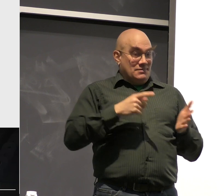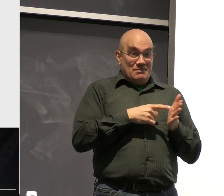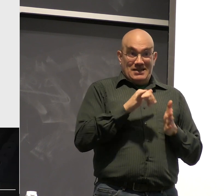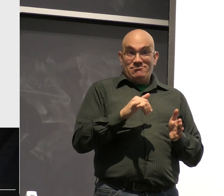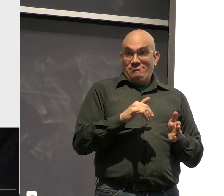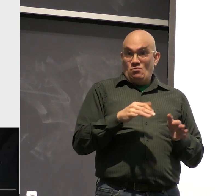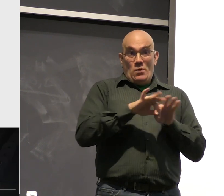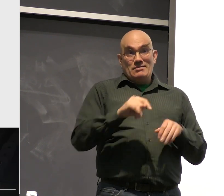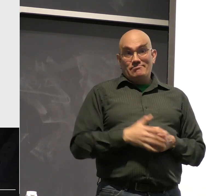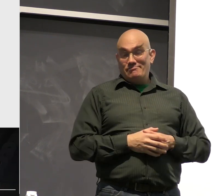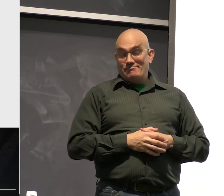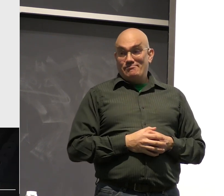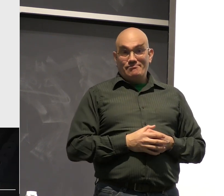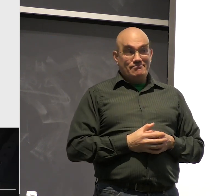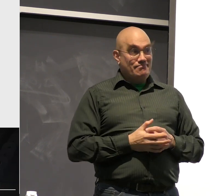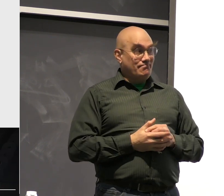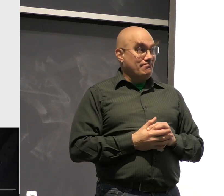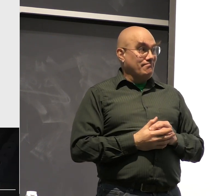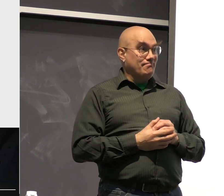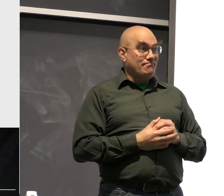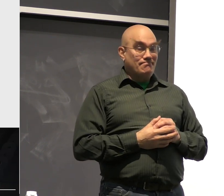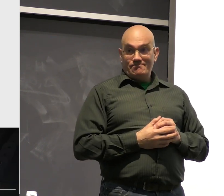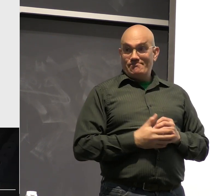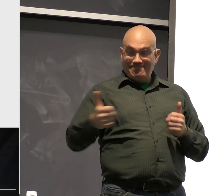pull from the local pool. That's worth doing.